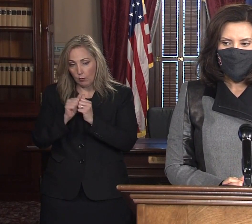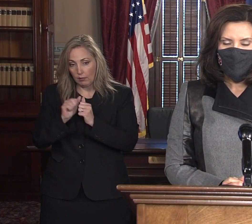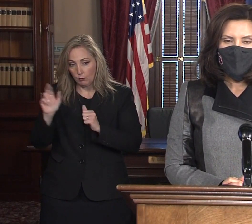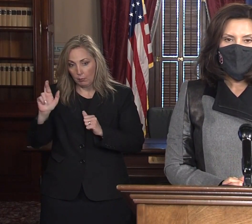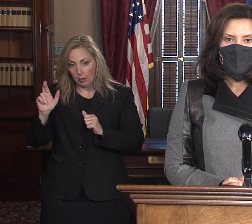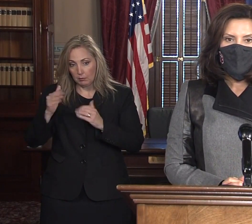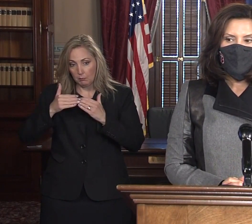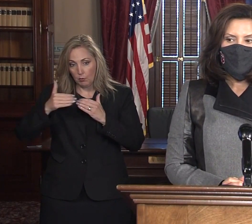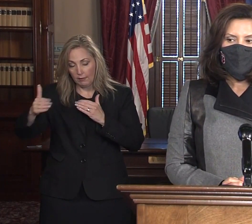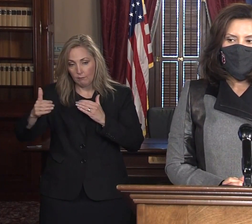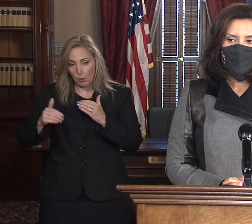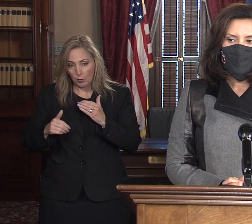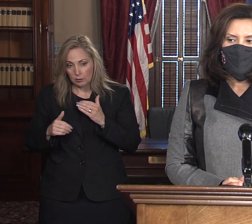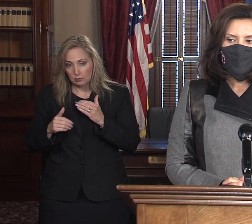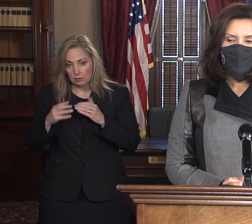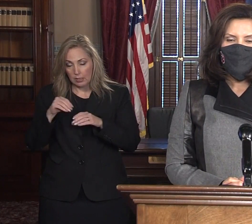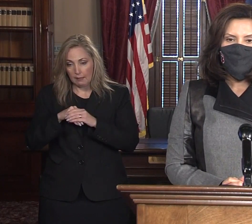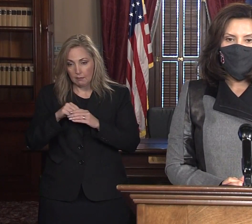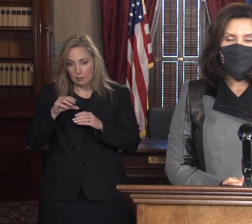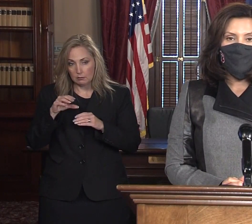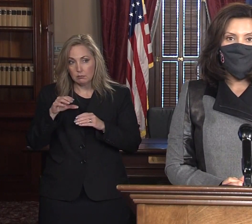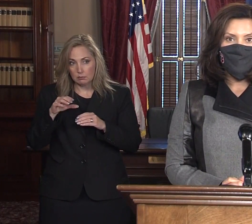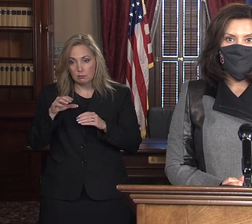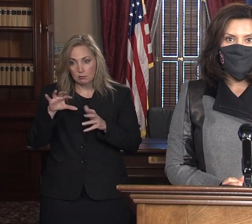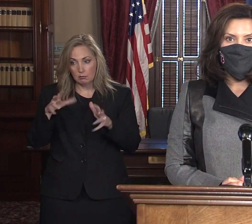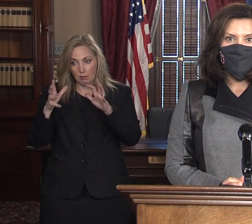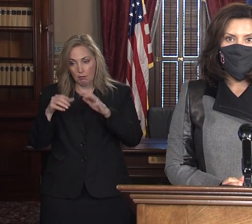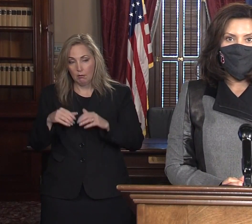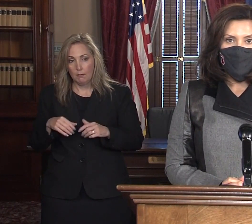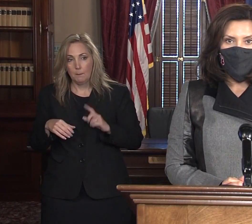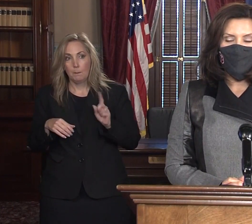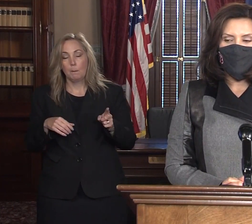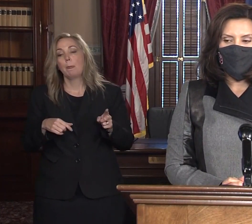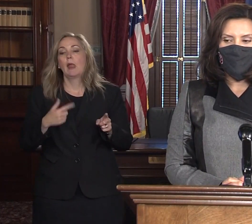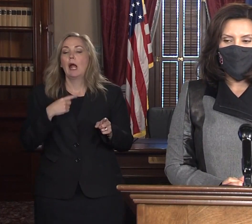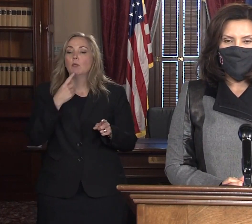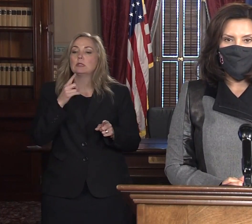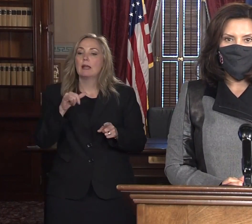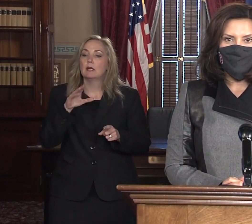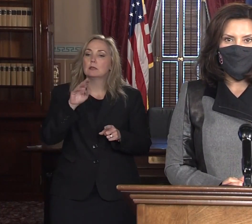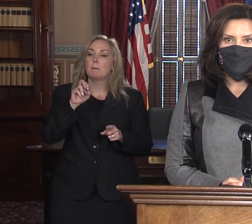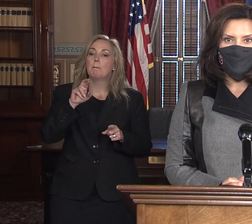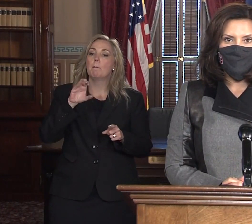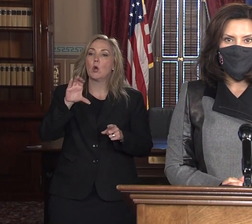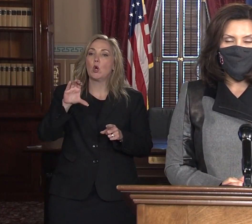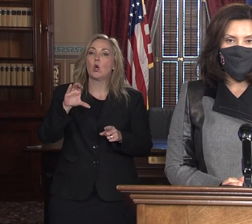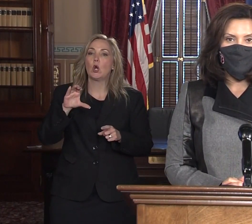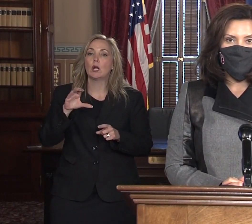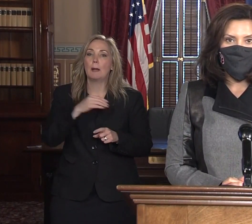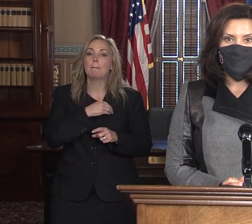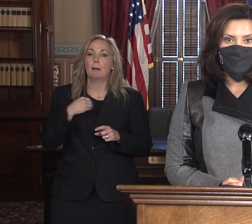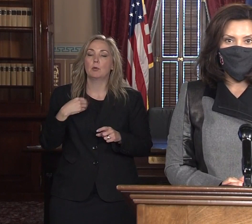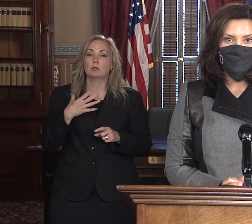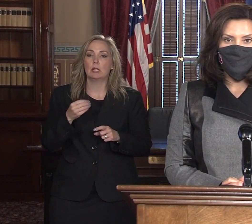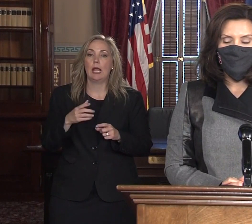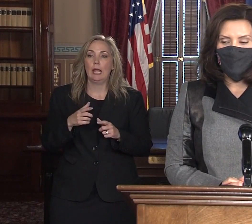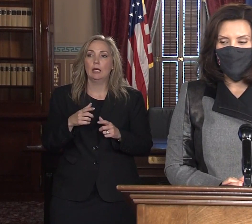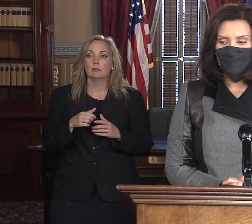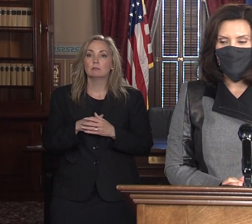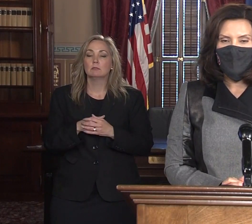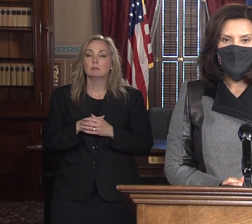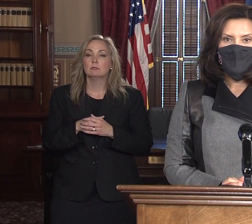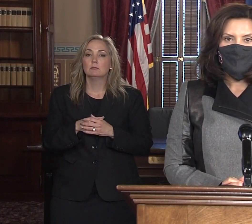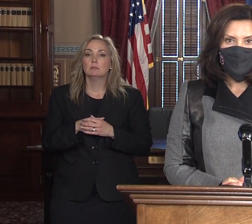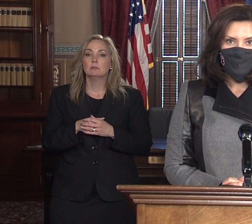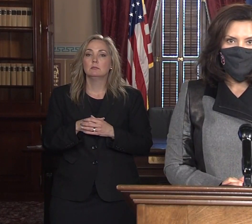forward in this crisis? So I'll say this, the MERC members and actually a larger contingent